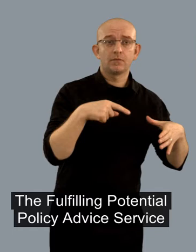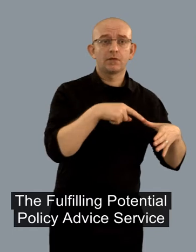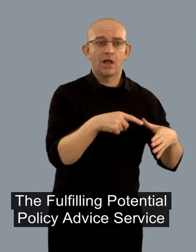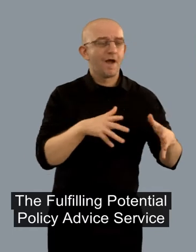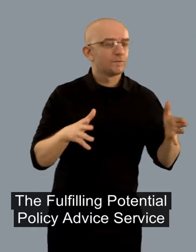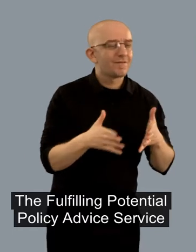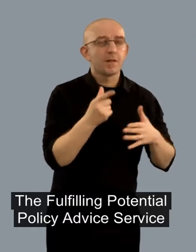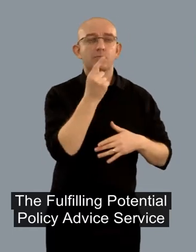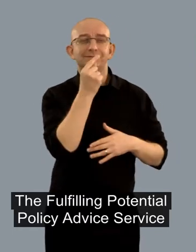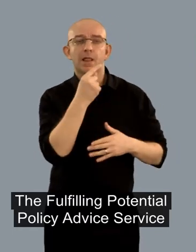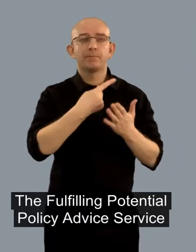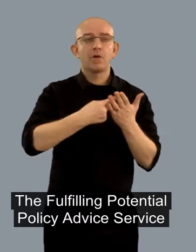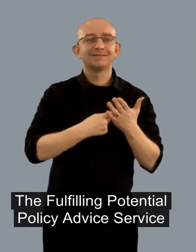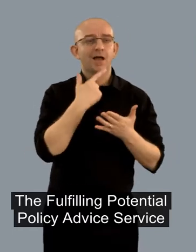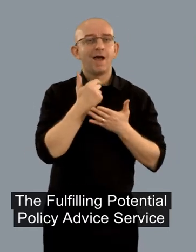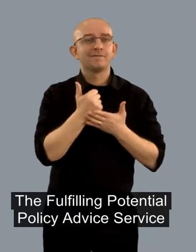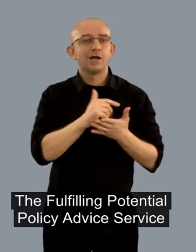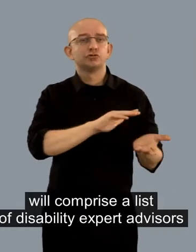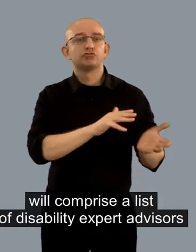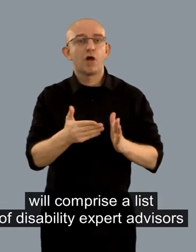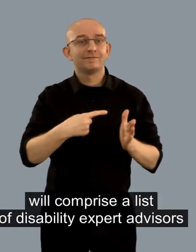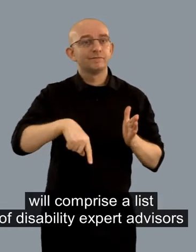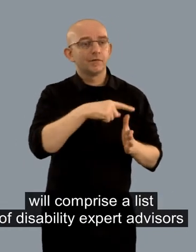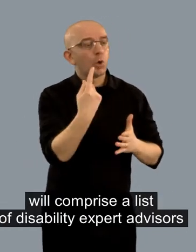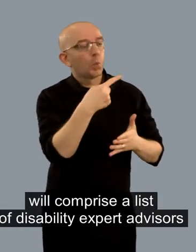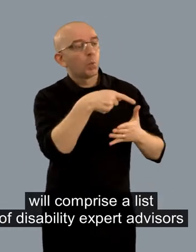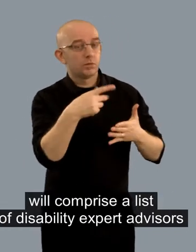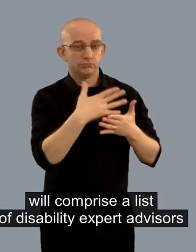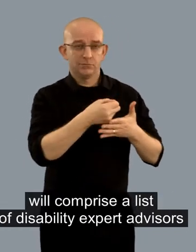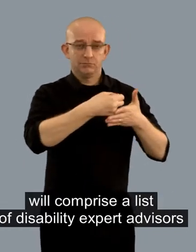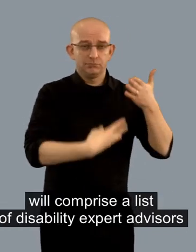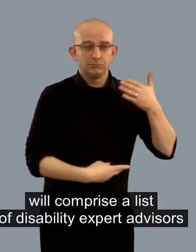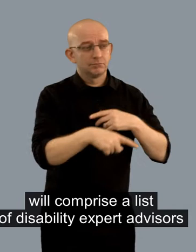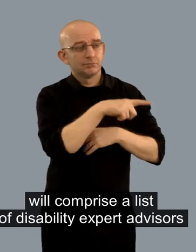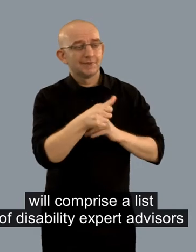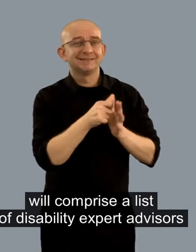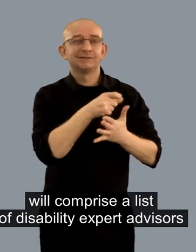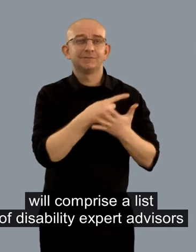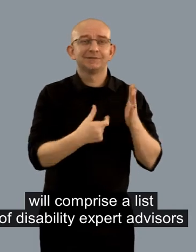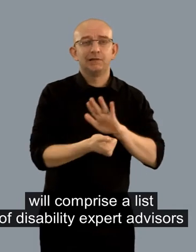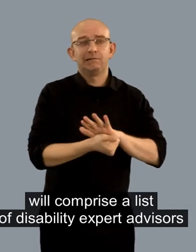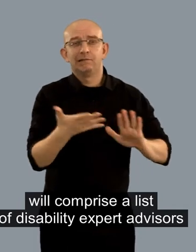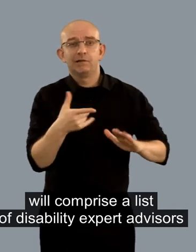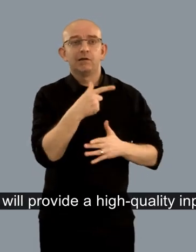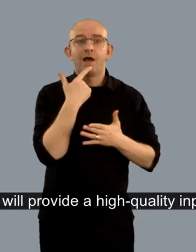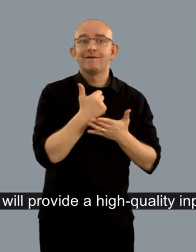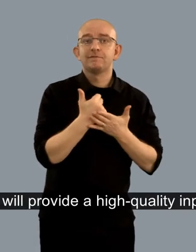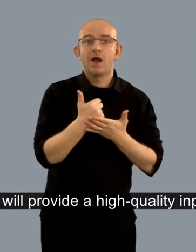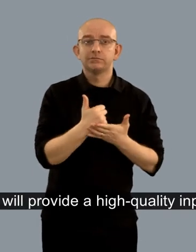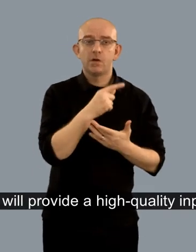The Fulfilling Potential Policy Advice Service will comprise a list of disability expert advisors who